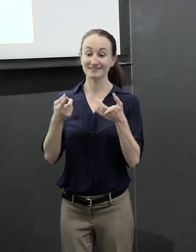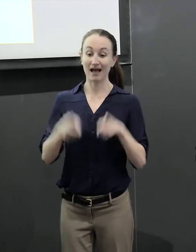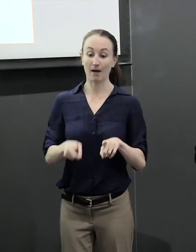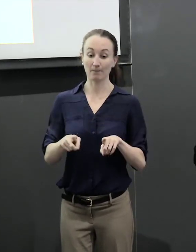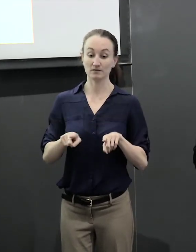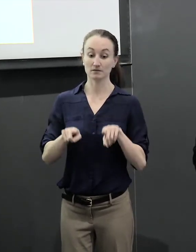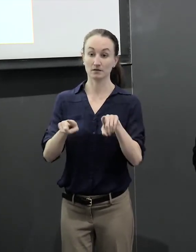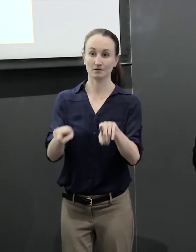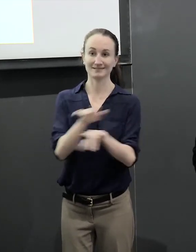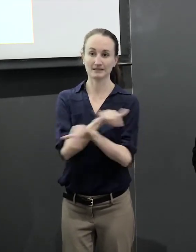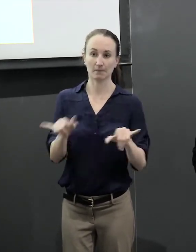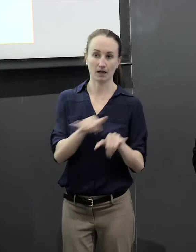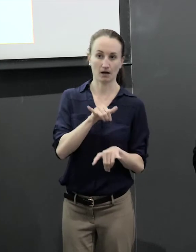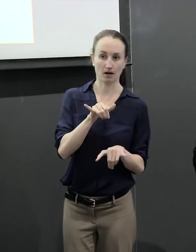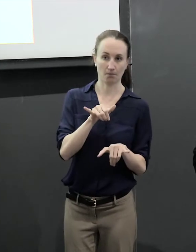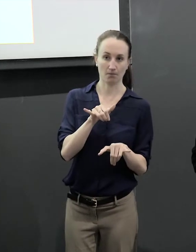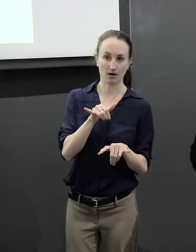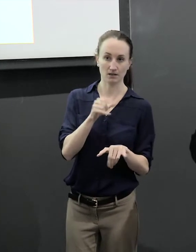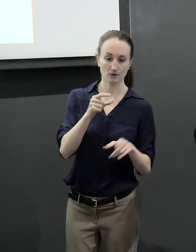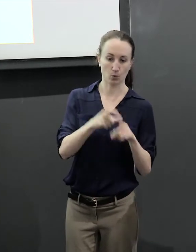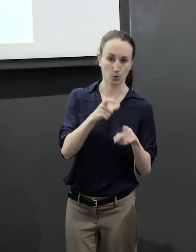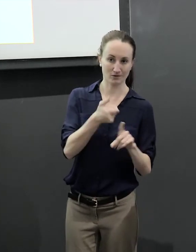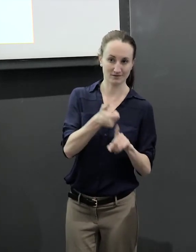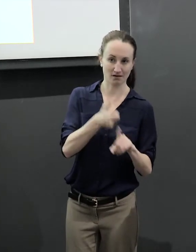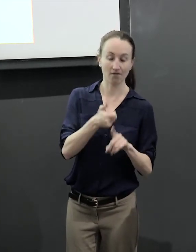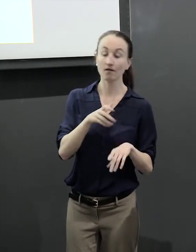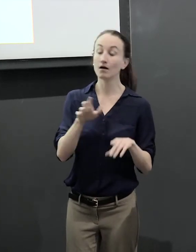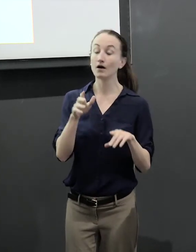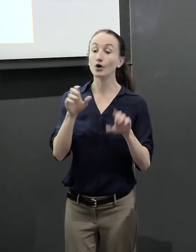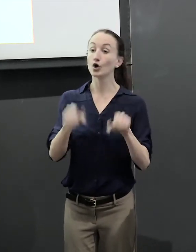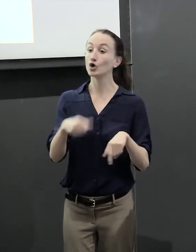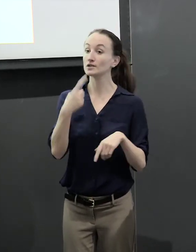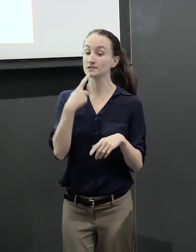But you can also say, your brother, I will.